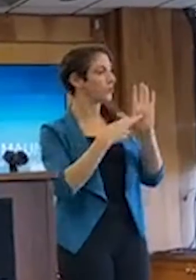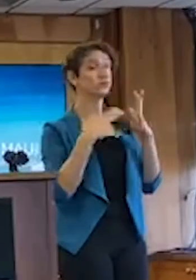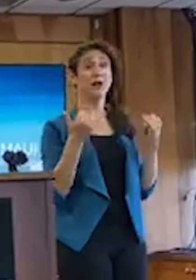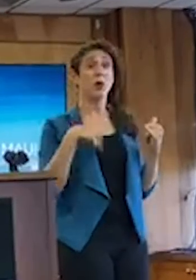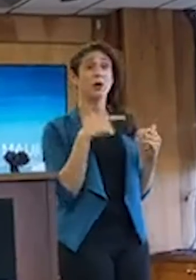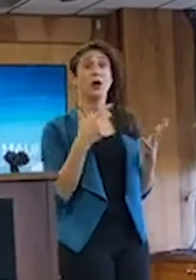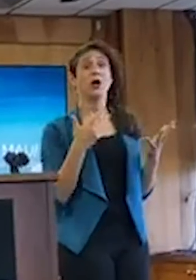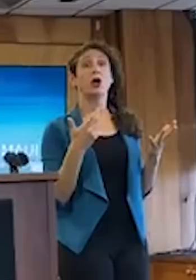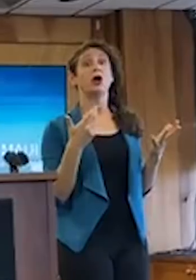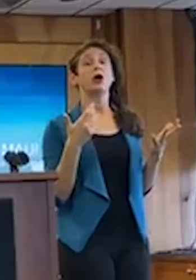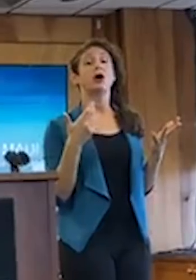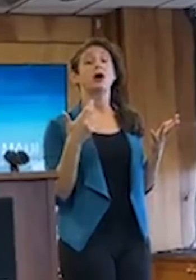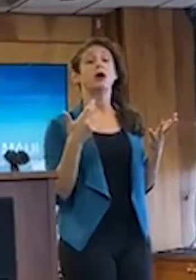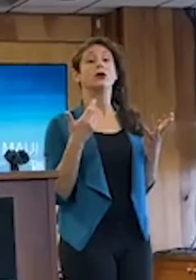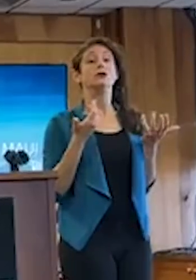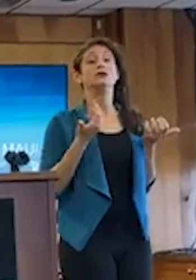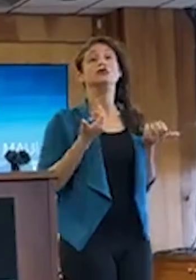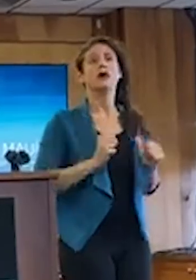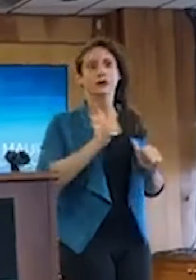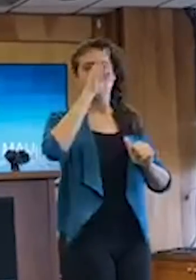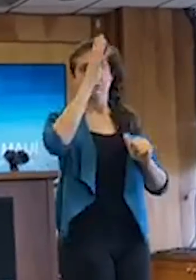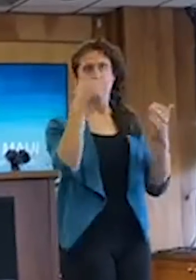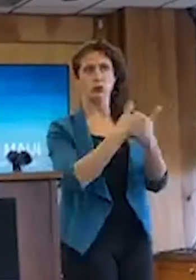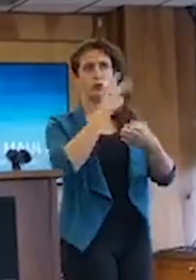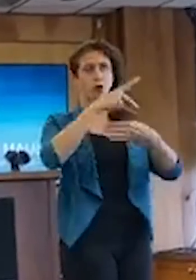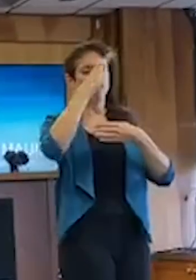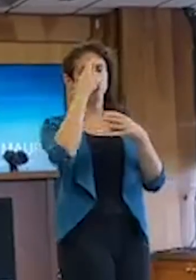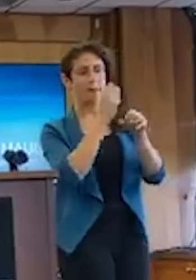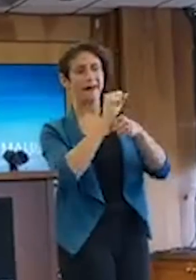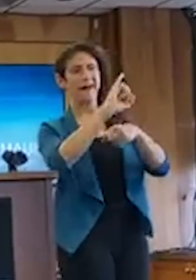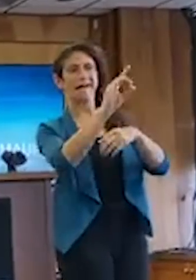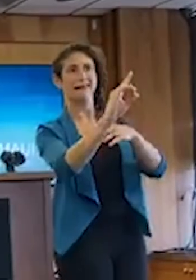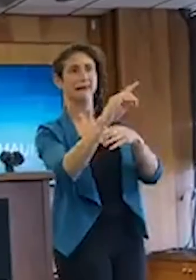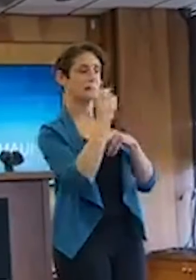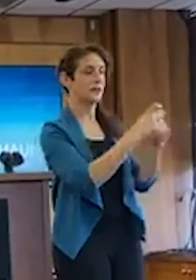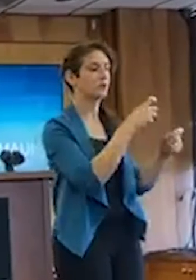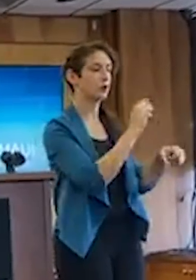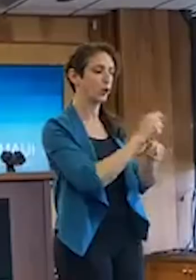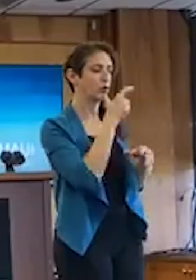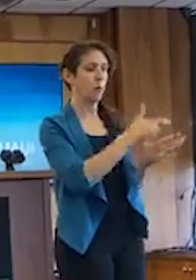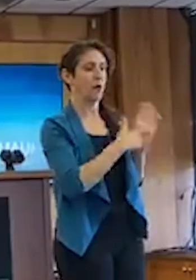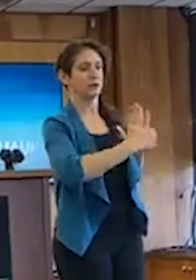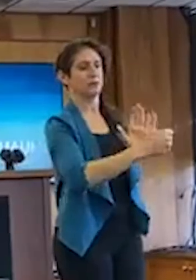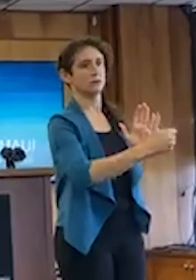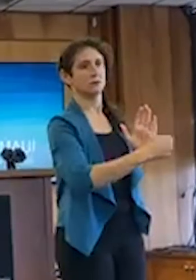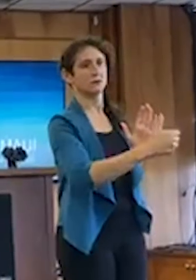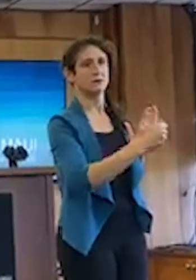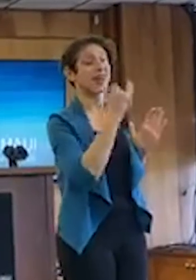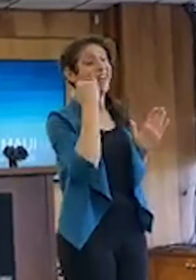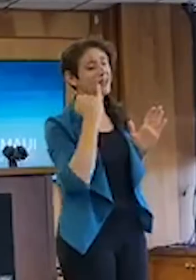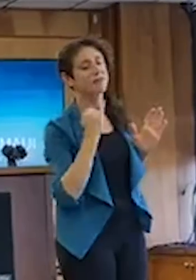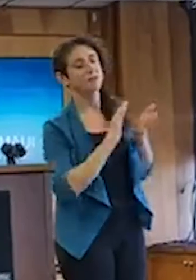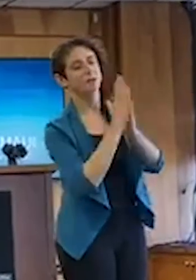put some kind of identification process in place should there be a problem in the future.